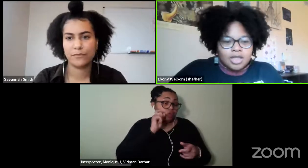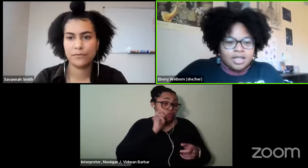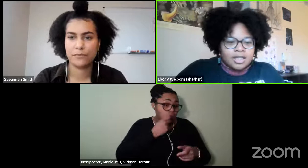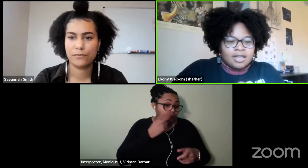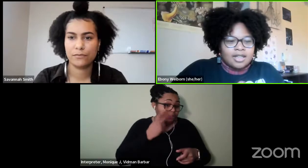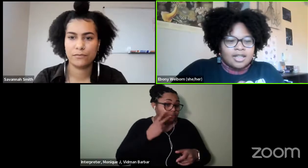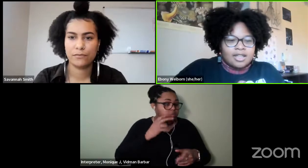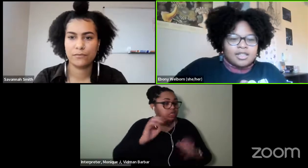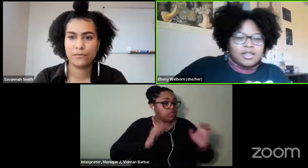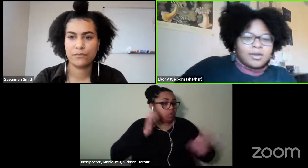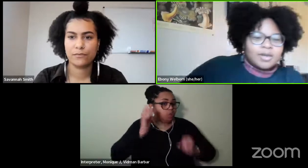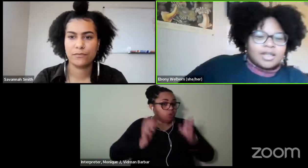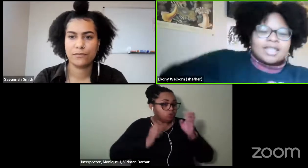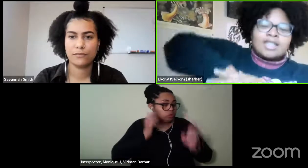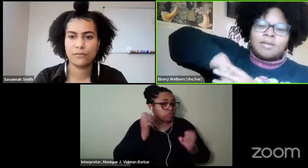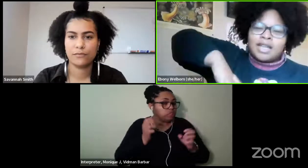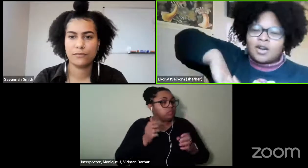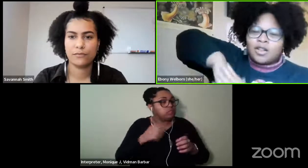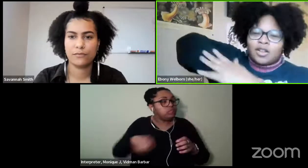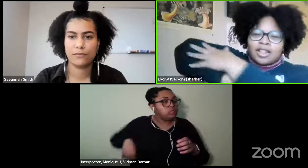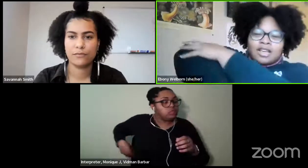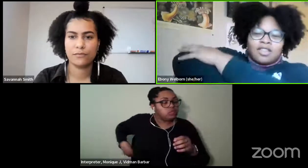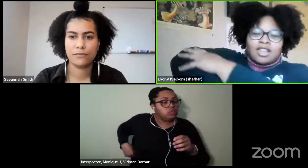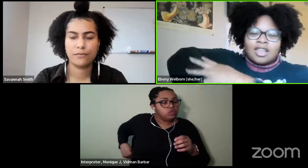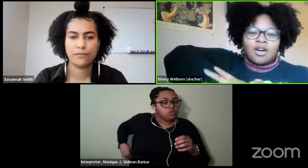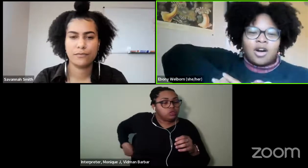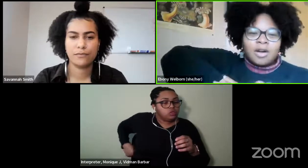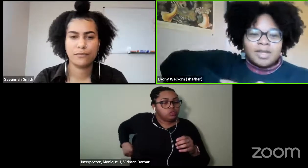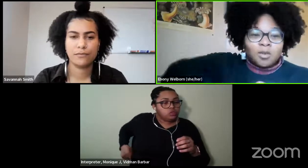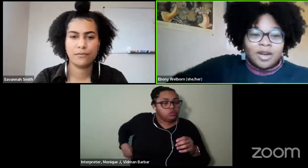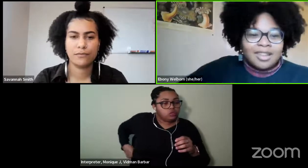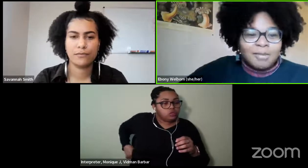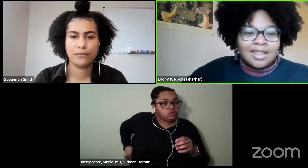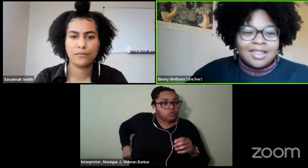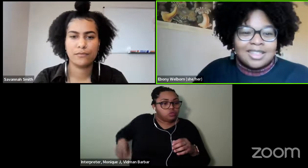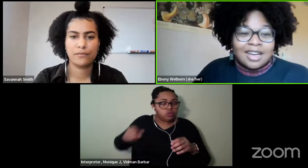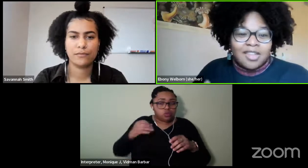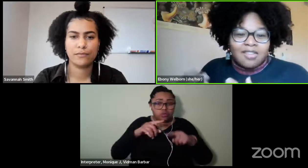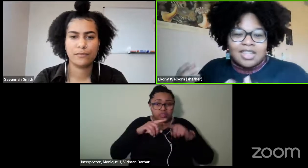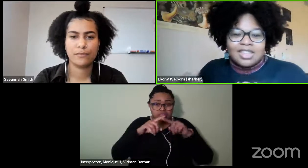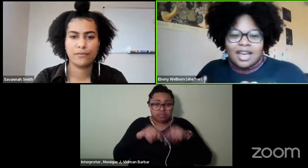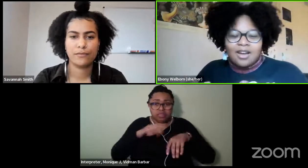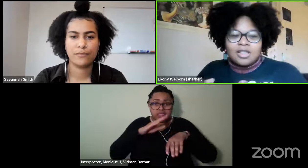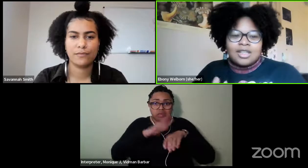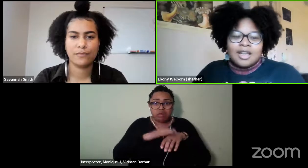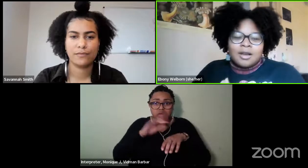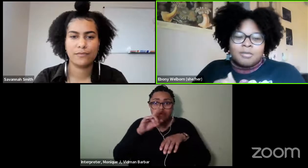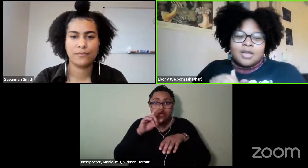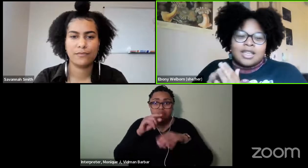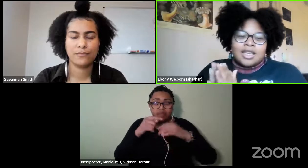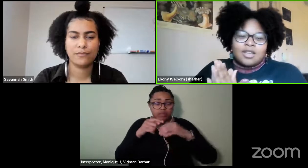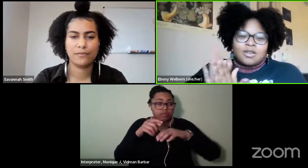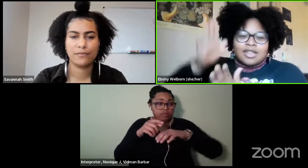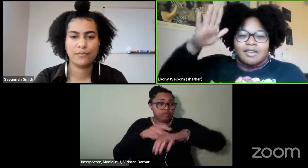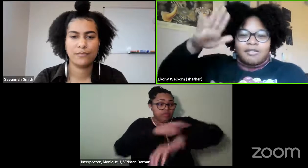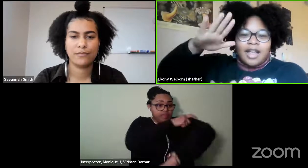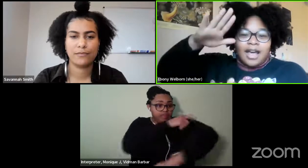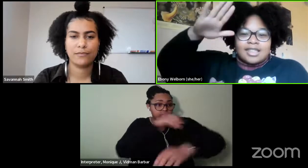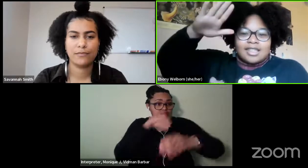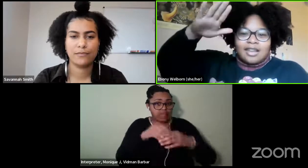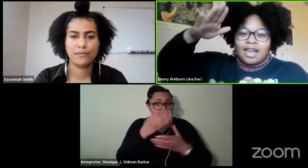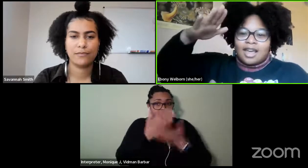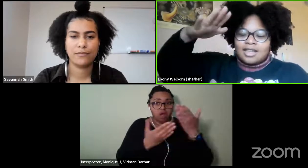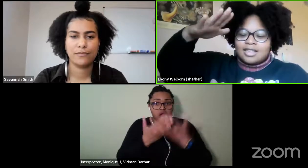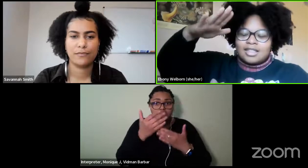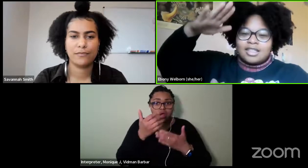a motion. So it's depending on the length in the arm as well about the depth of the sound. But then they use like